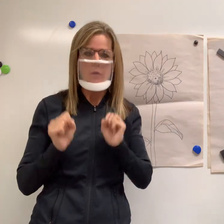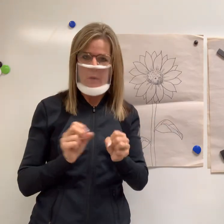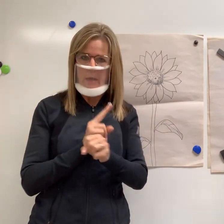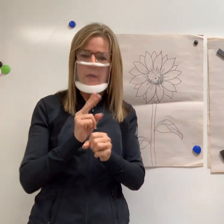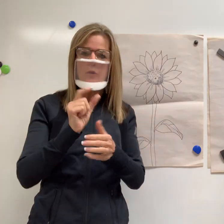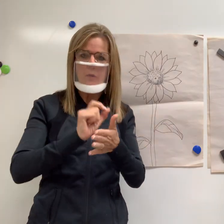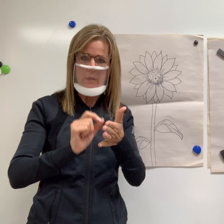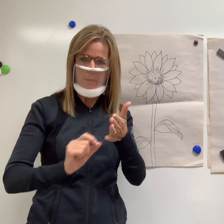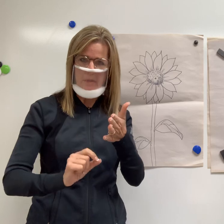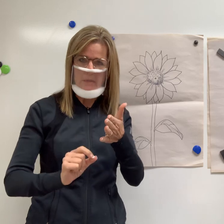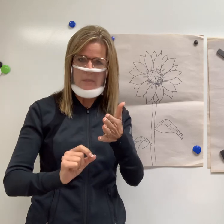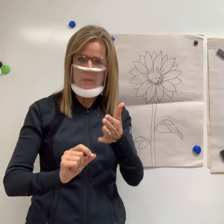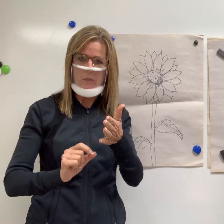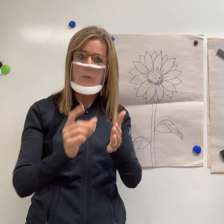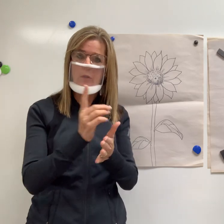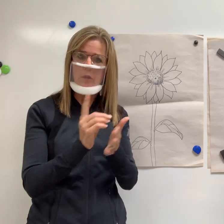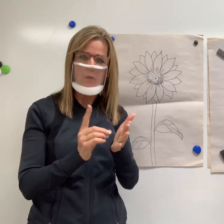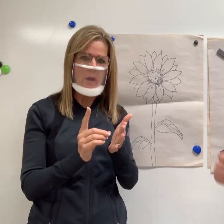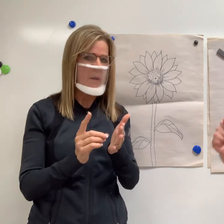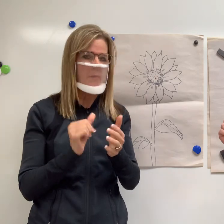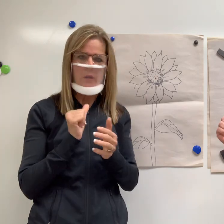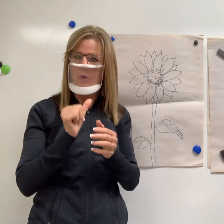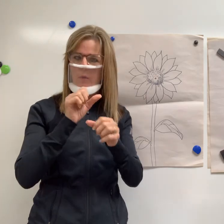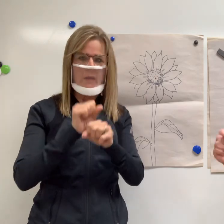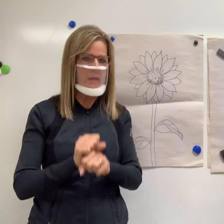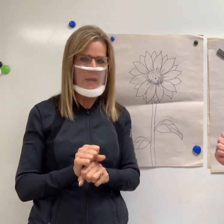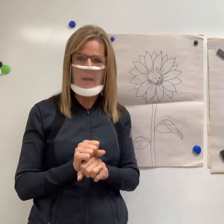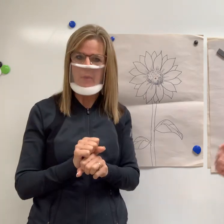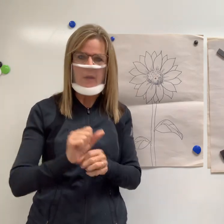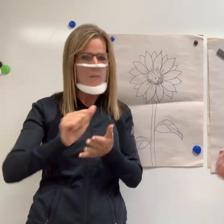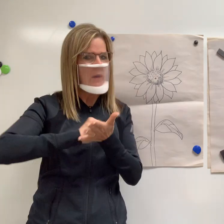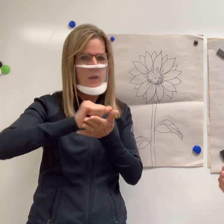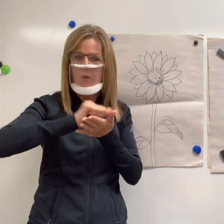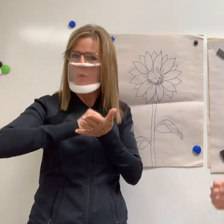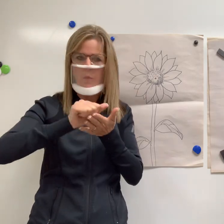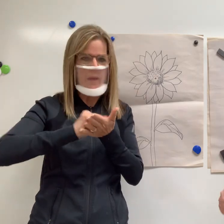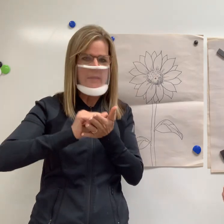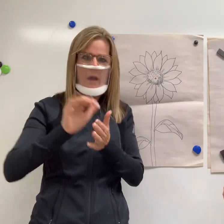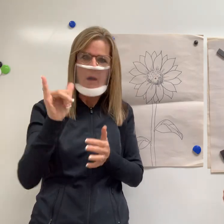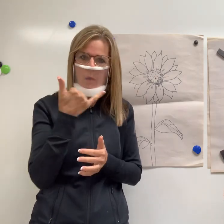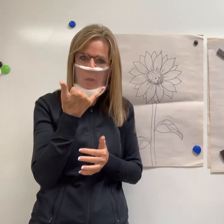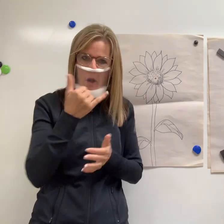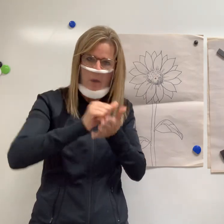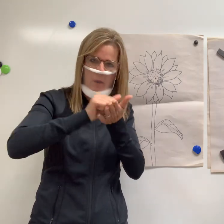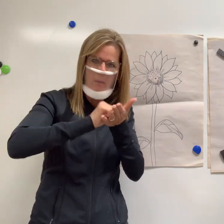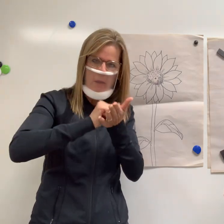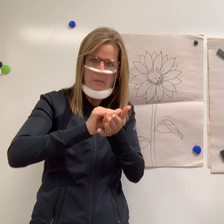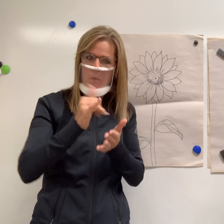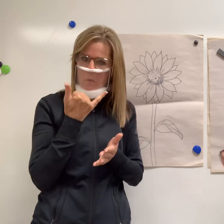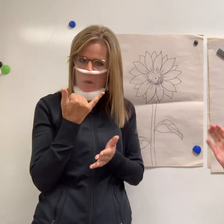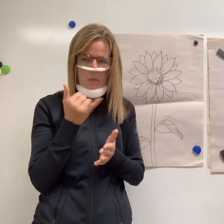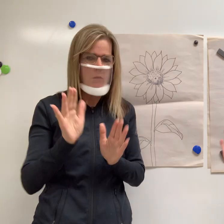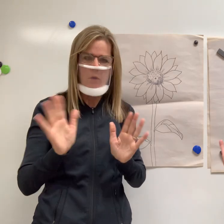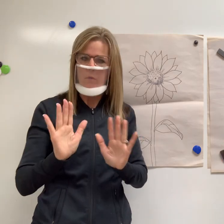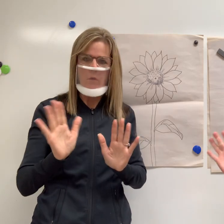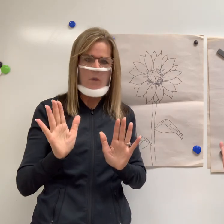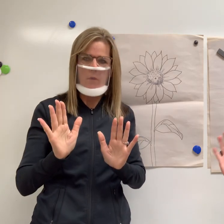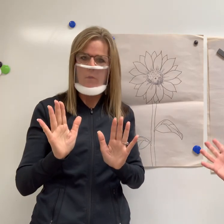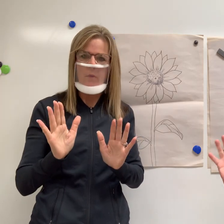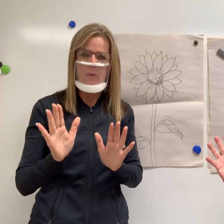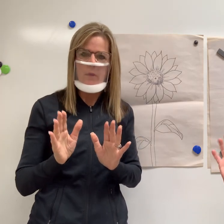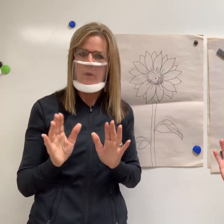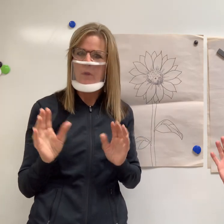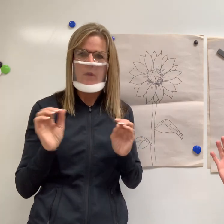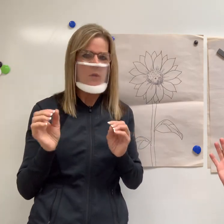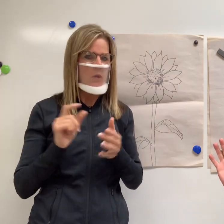but what I ask of you, please don't get into the habit of erasing every mark you make to try to get it perfect, okay? You know me,